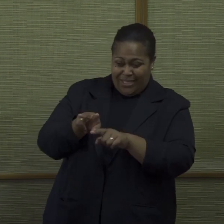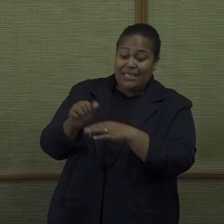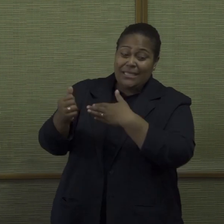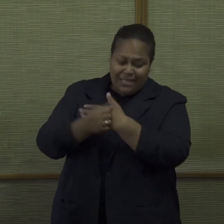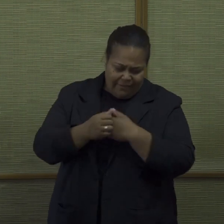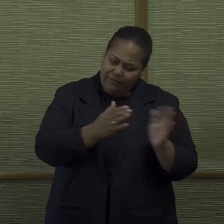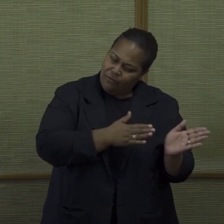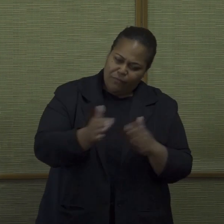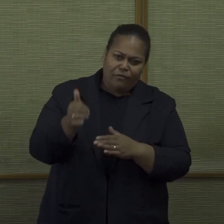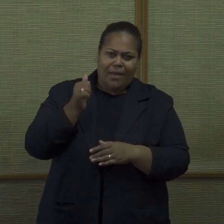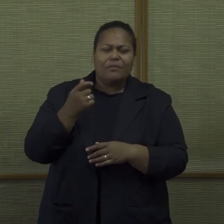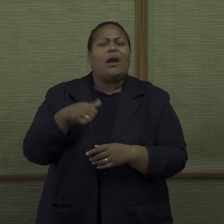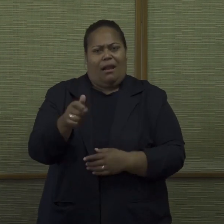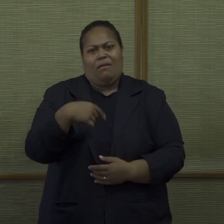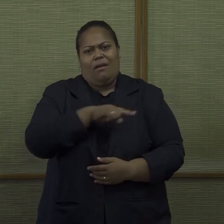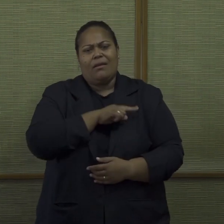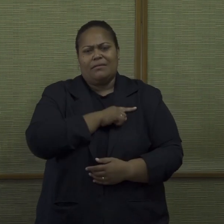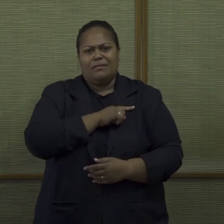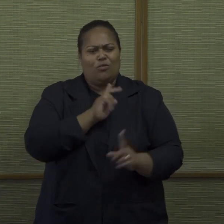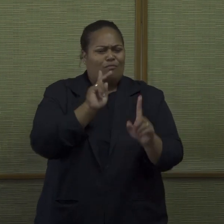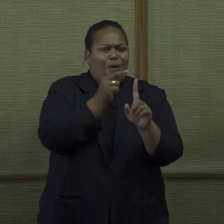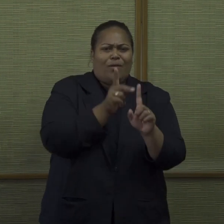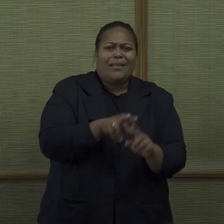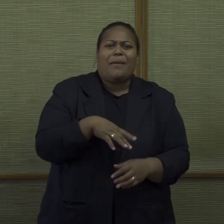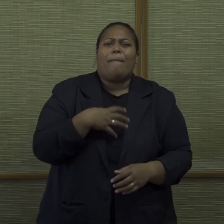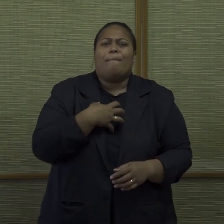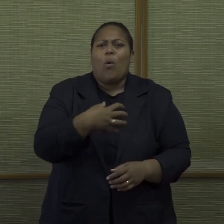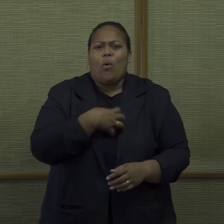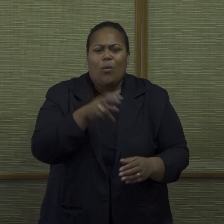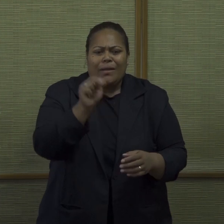to allow us to prioritize our effort to the much needed